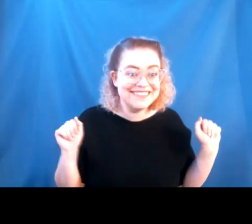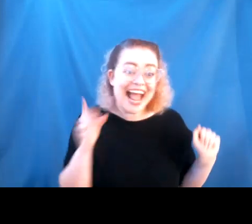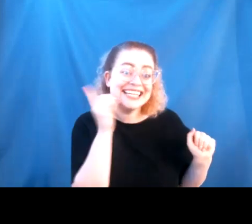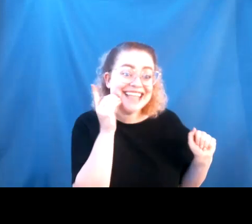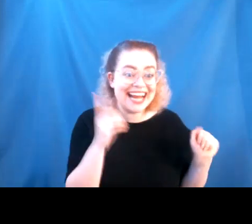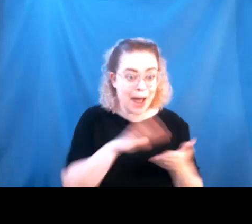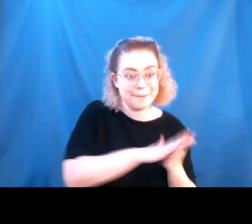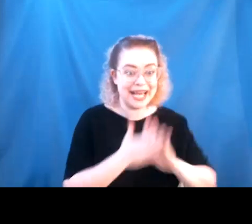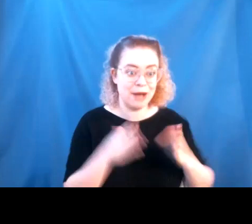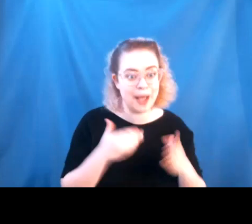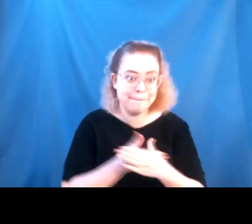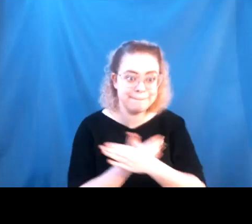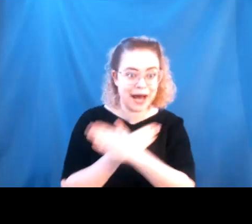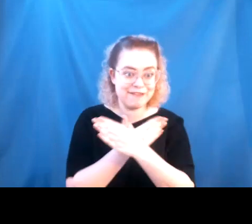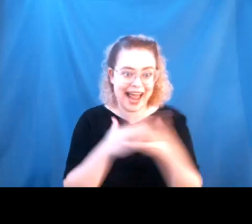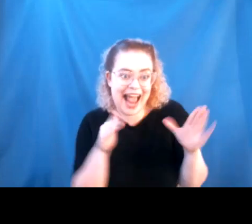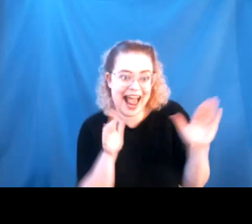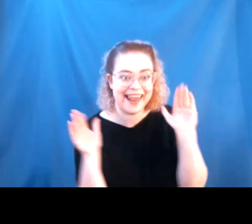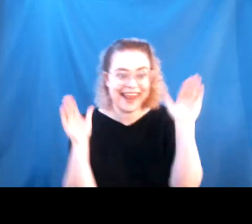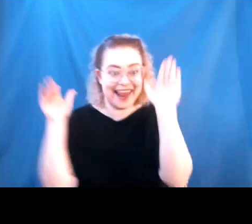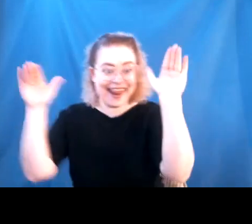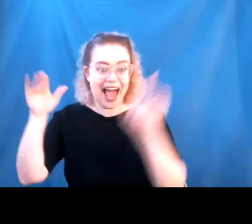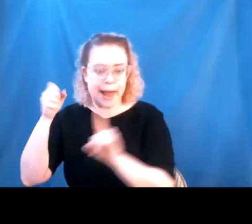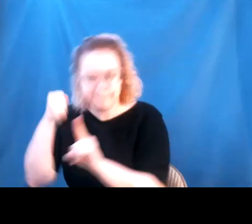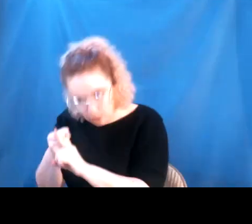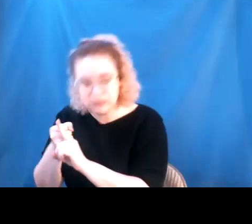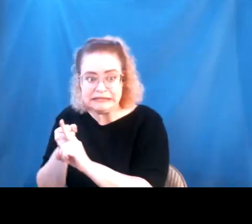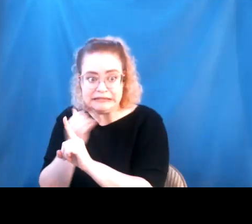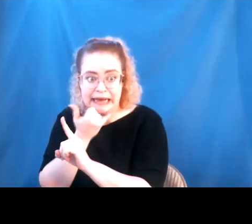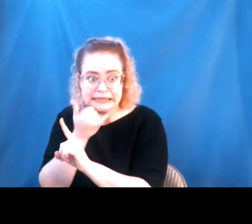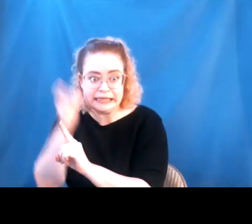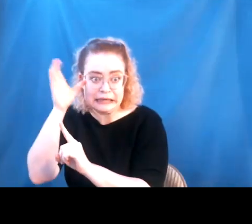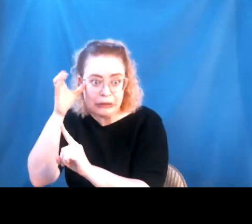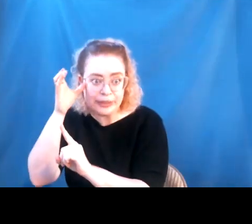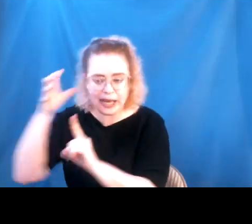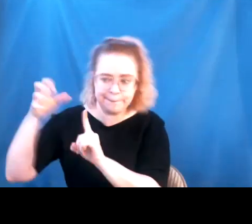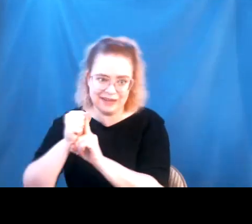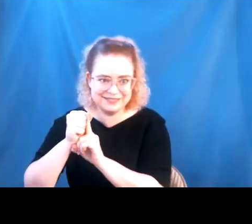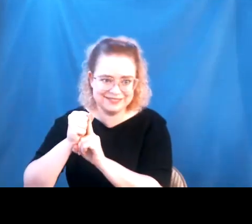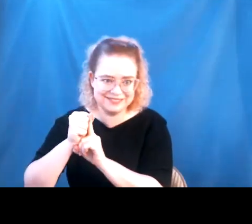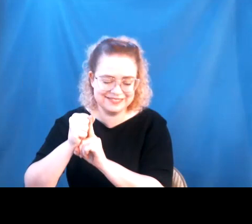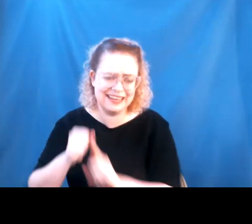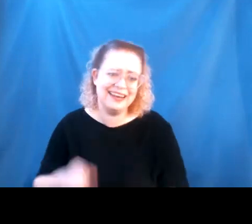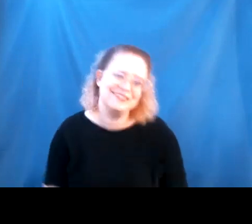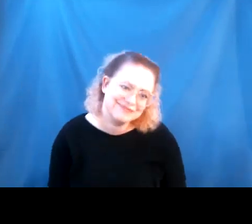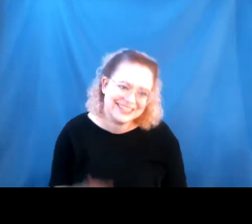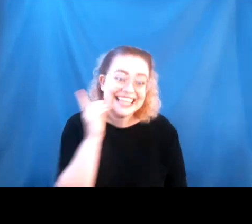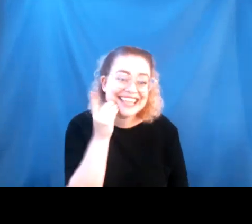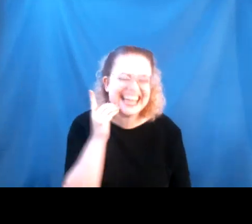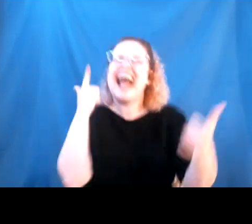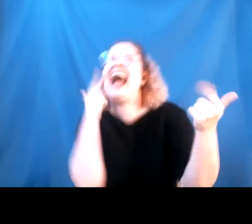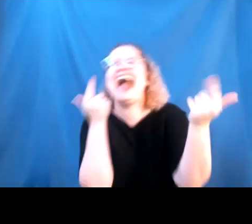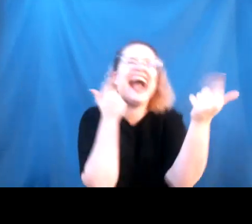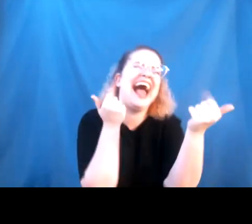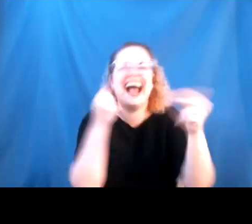Chloe. Ouch. Oops. Gotcha. She got found again. Dinah laughs. Fun,